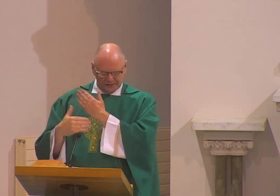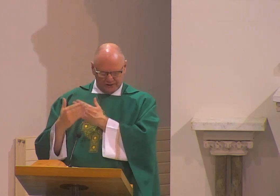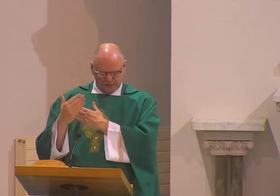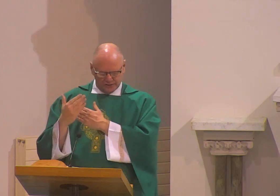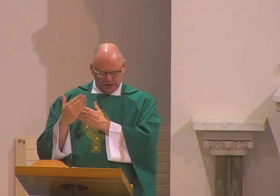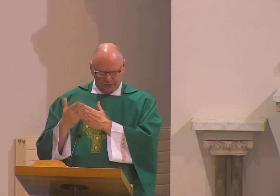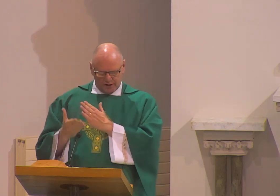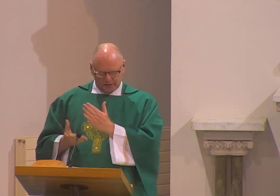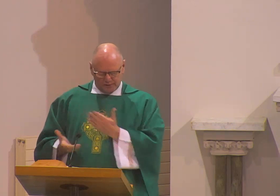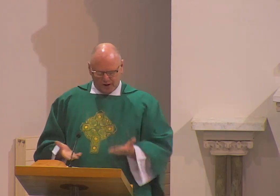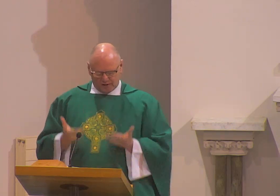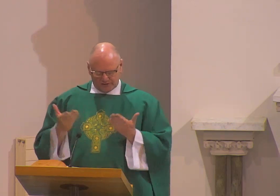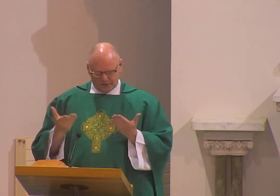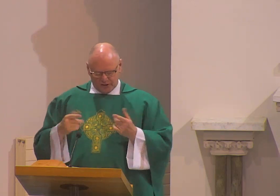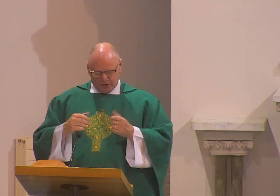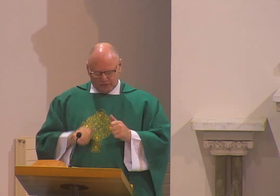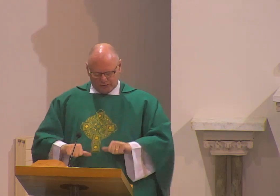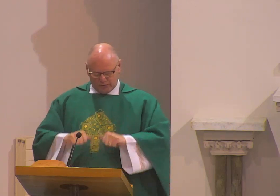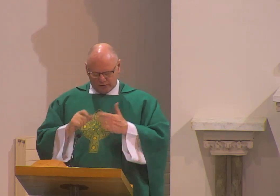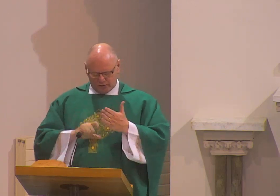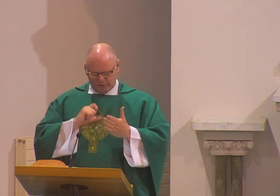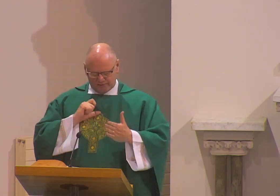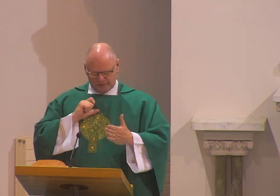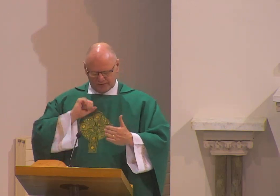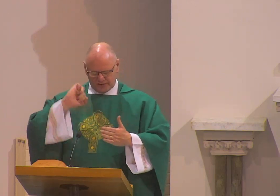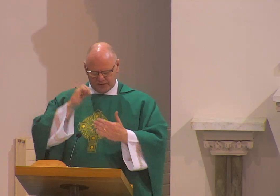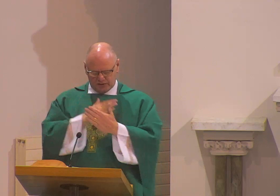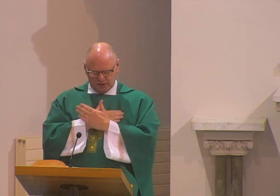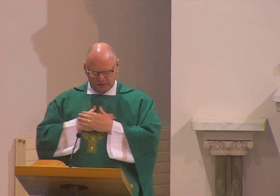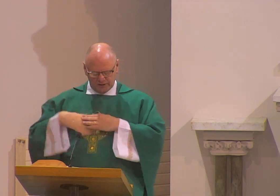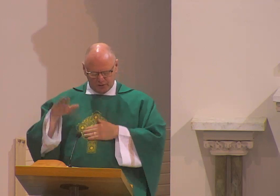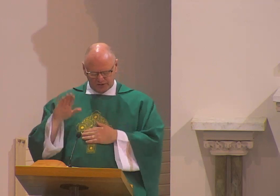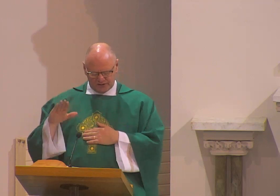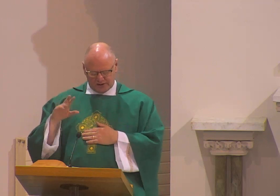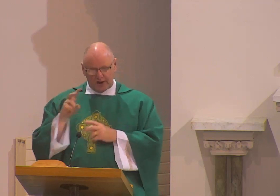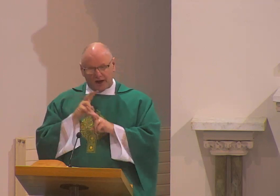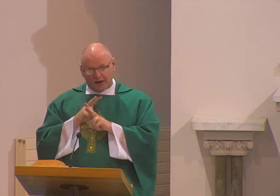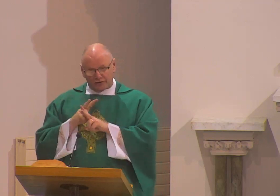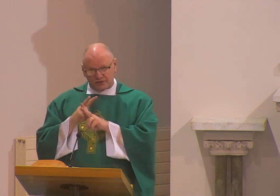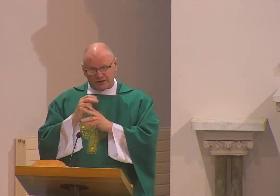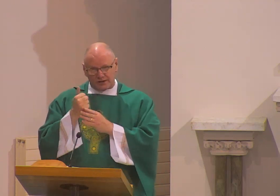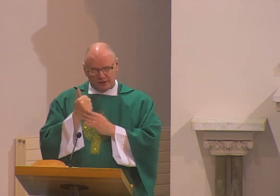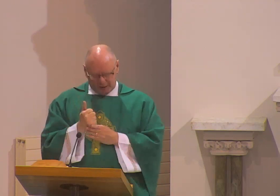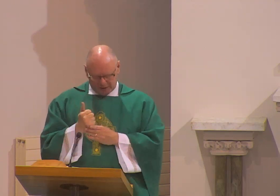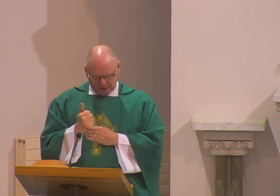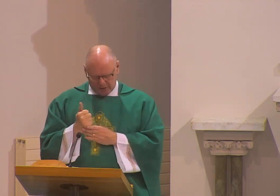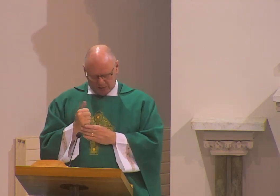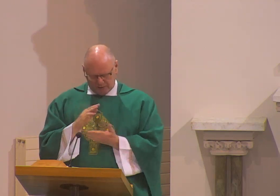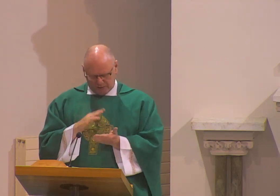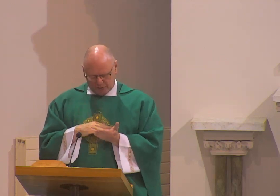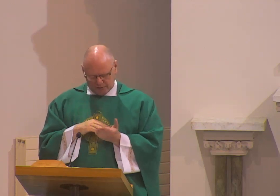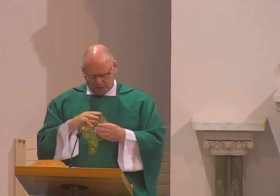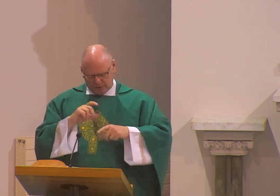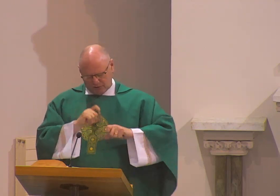past favors may inspire us with greater confidence in your loving mercy and to seek the aid of